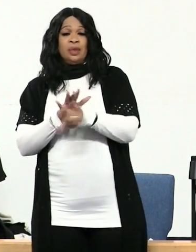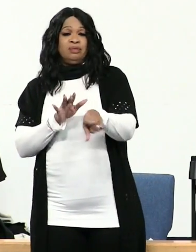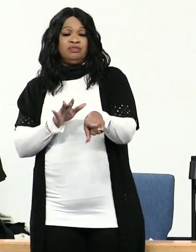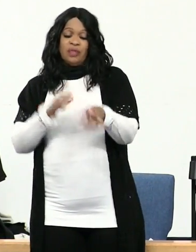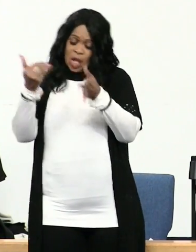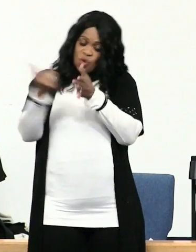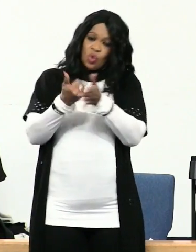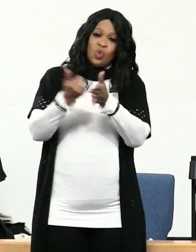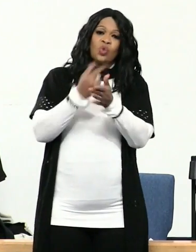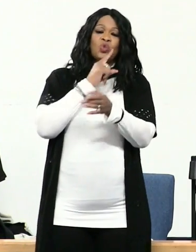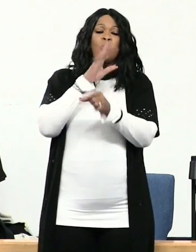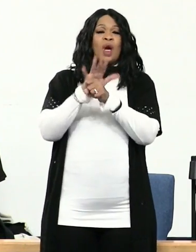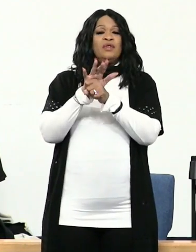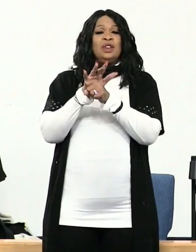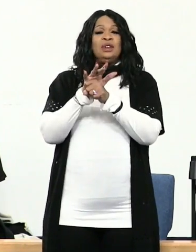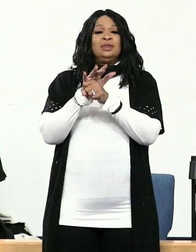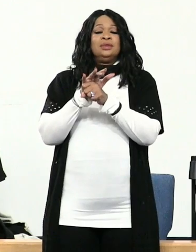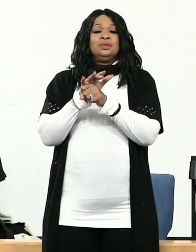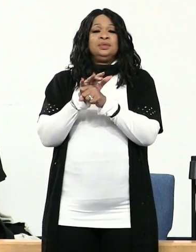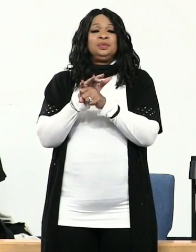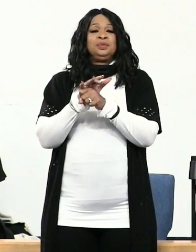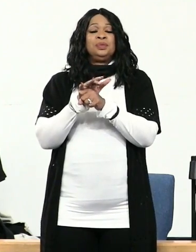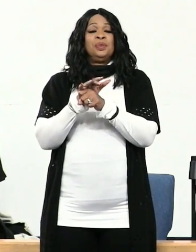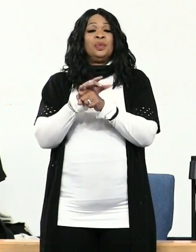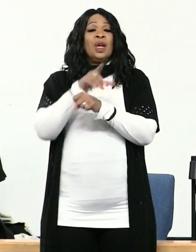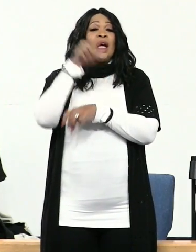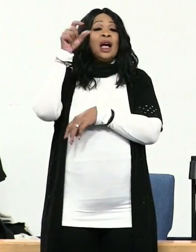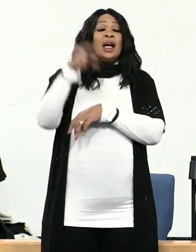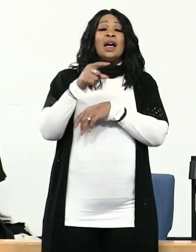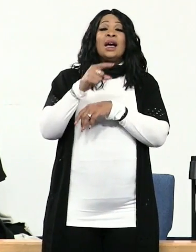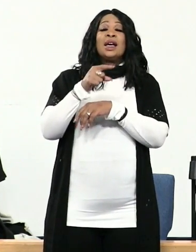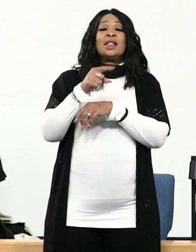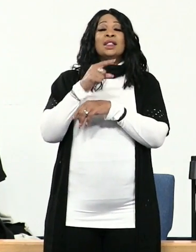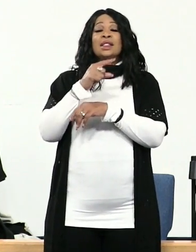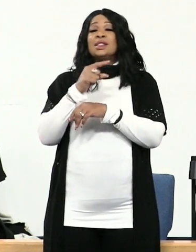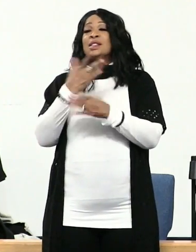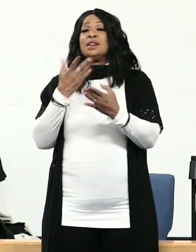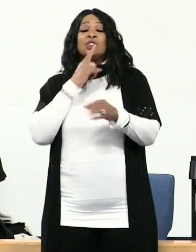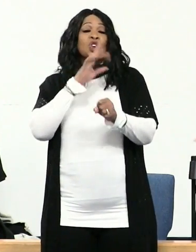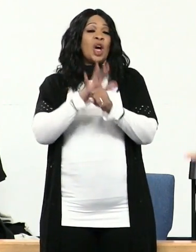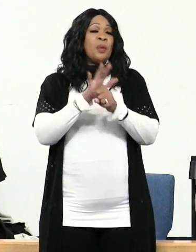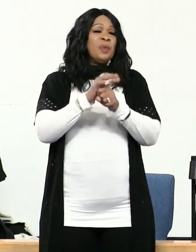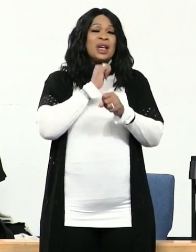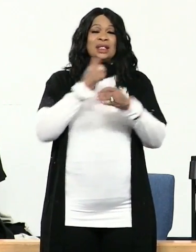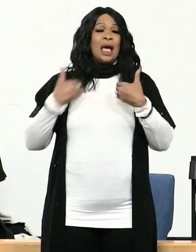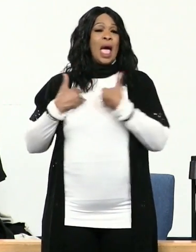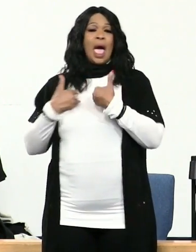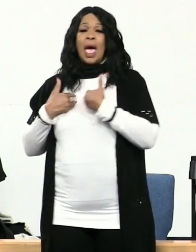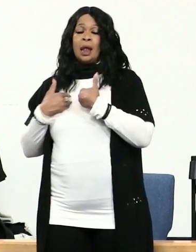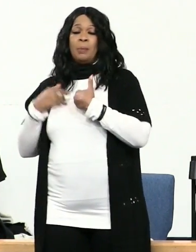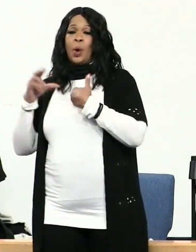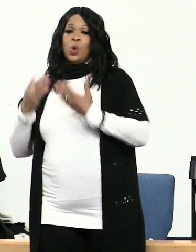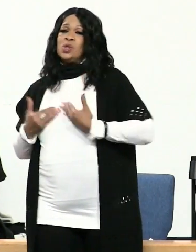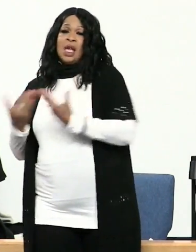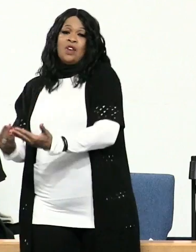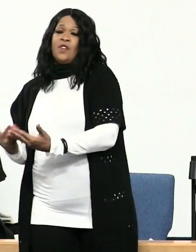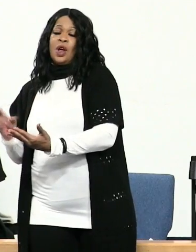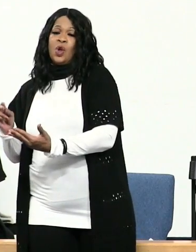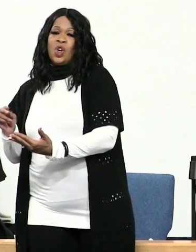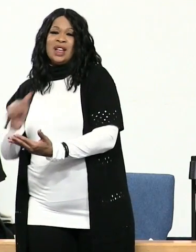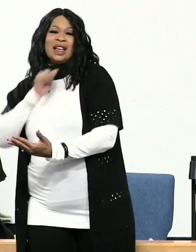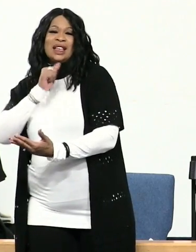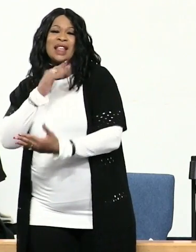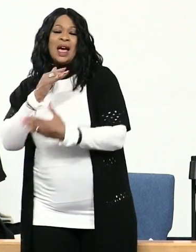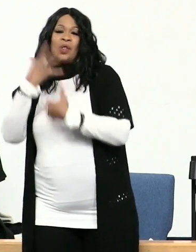new covenant. And this covenant isn't based on animal sacrifices. It's not based on